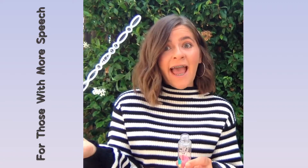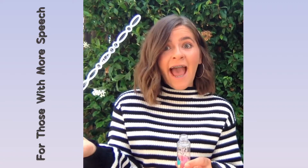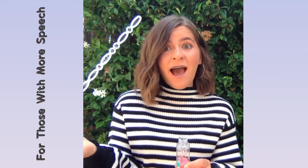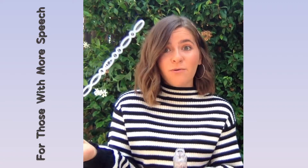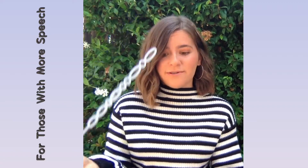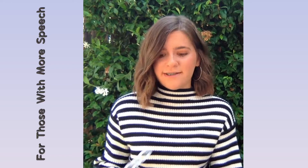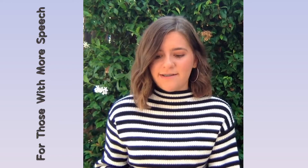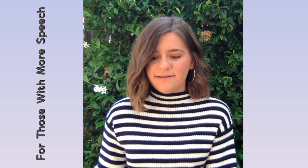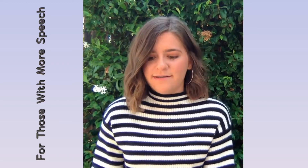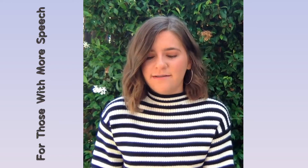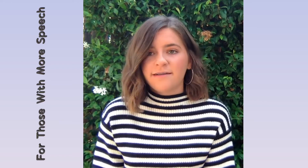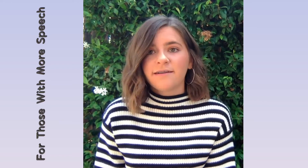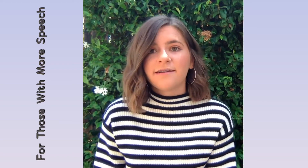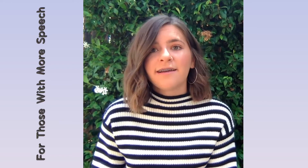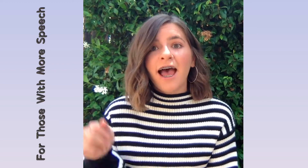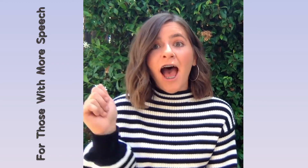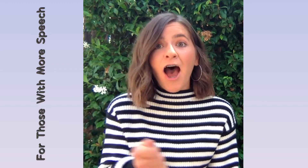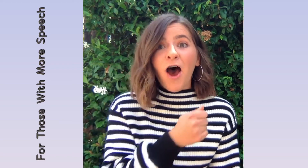Wand out.